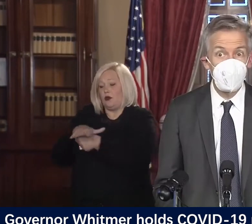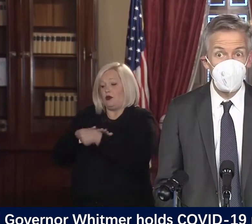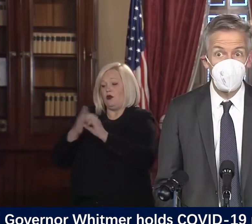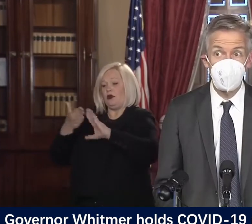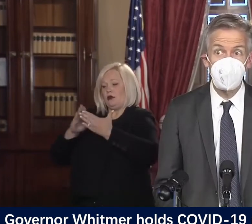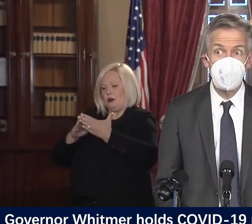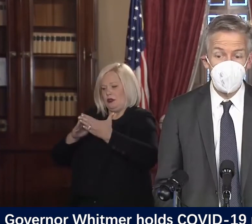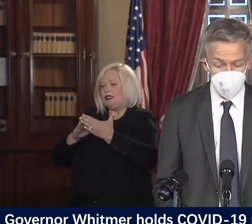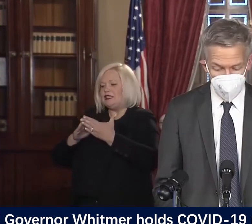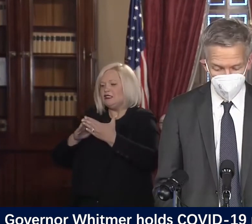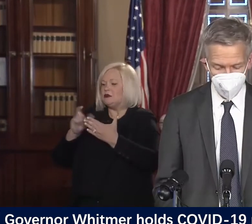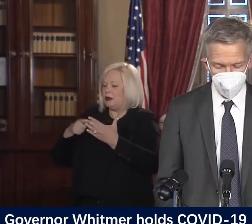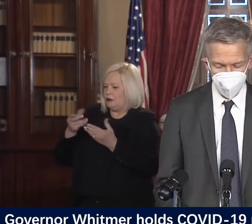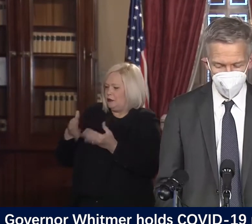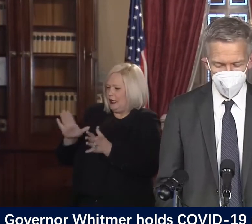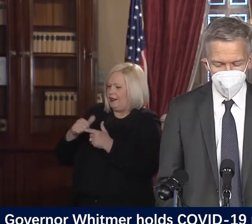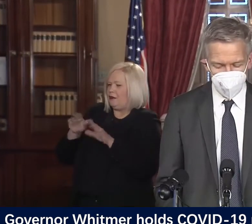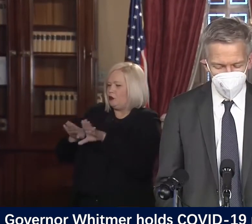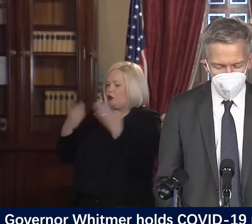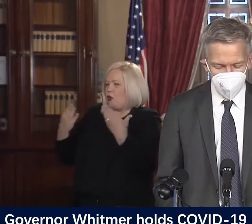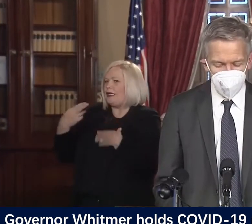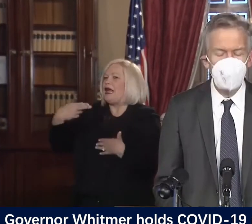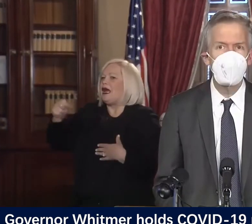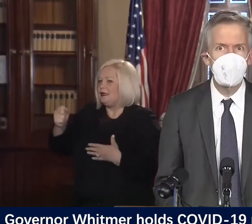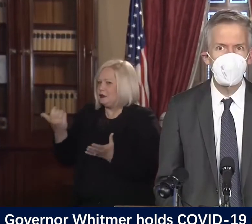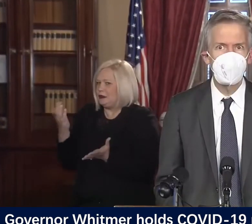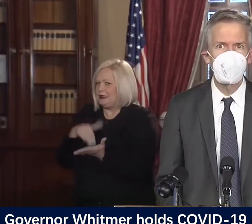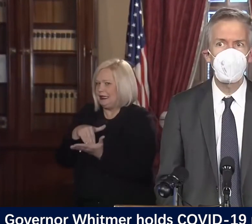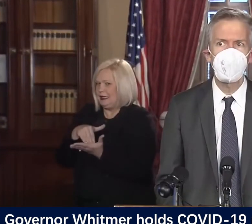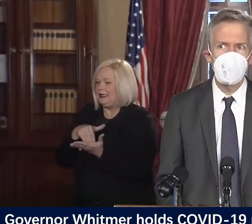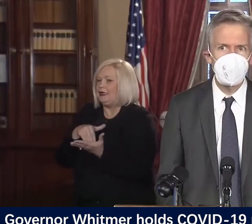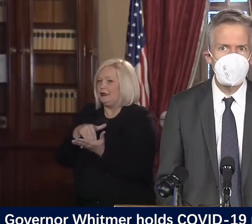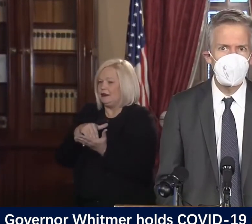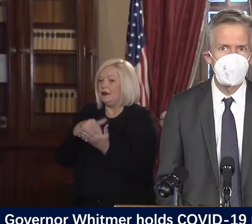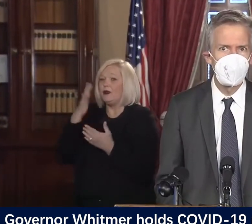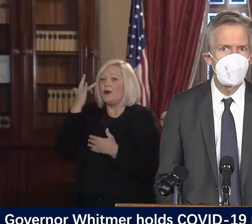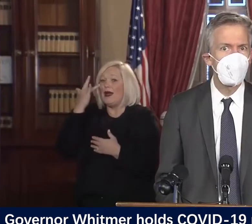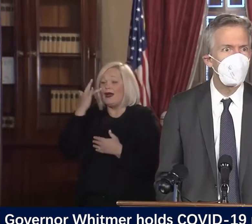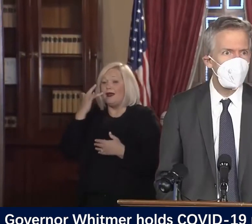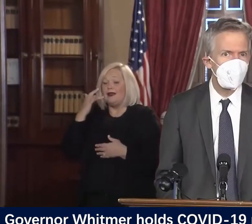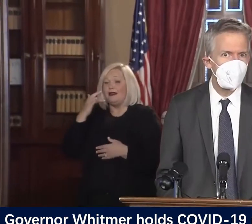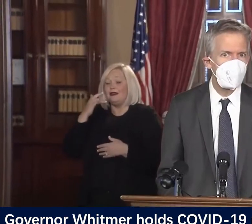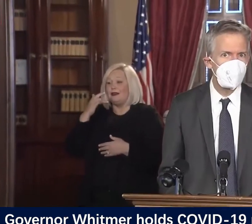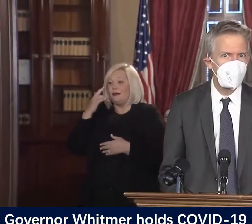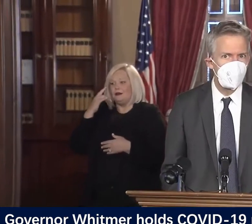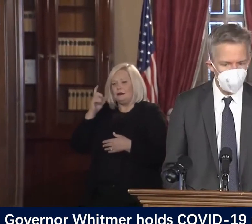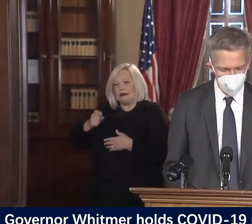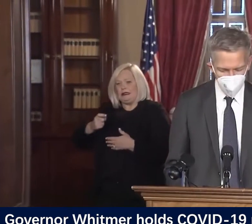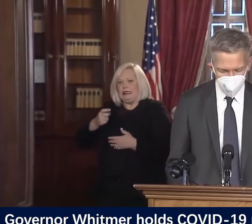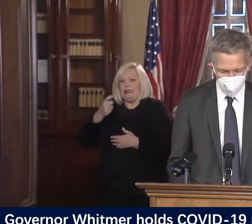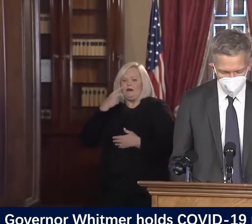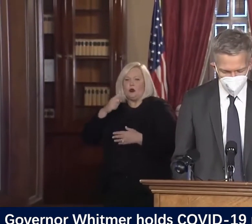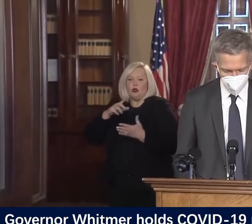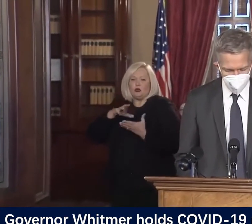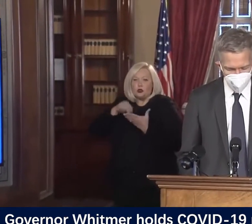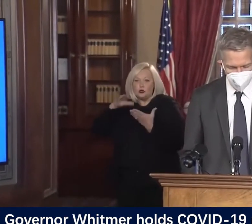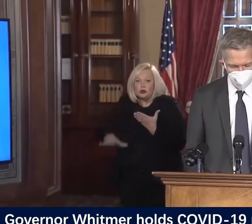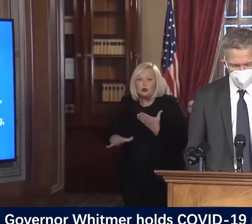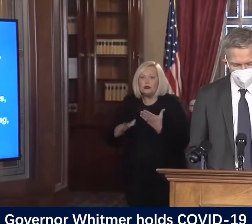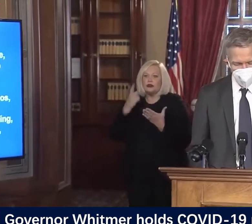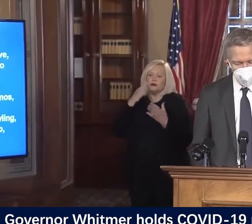ability to reopen high schools because of their unique value for kids, for families, for our